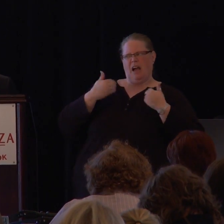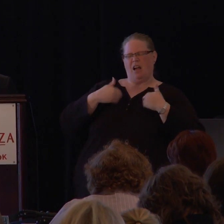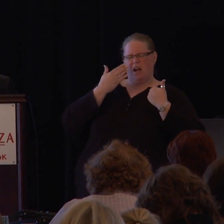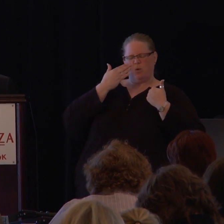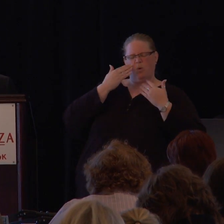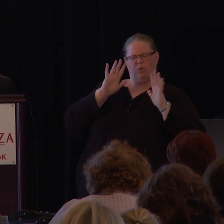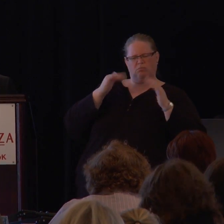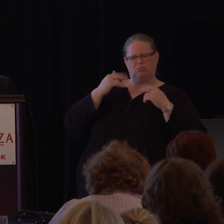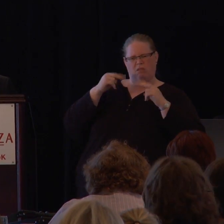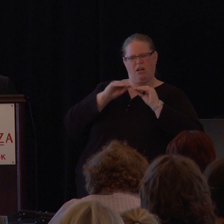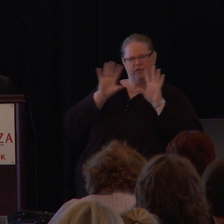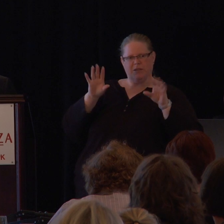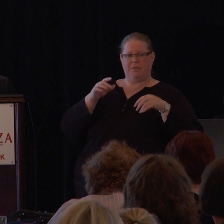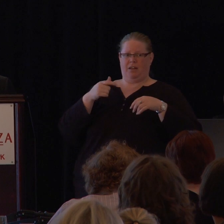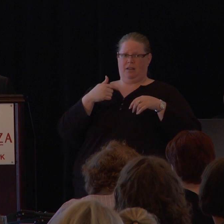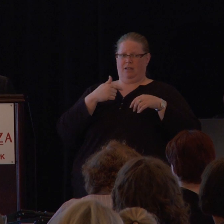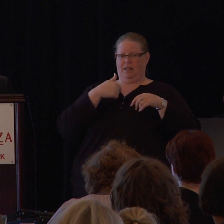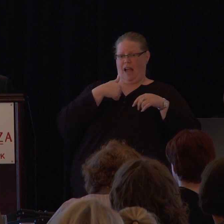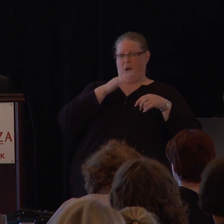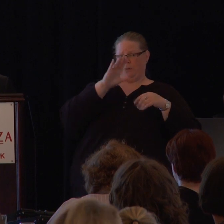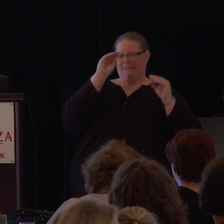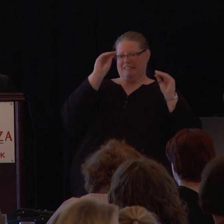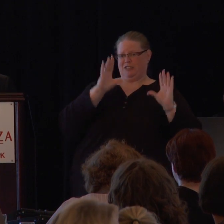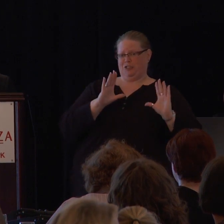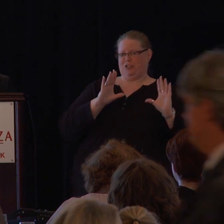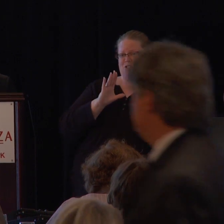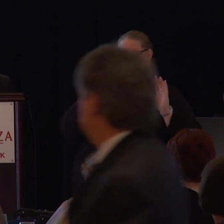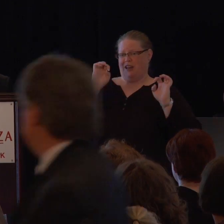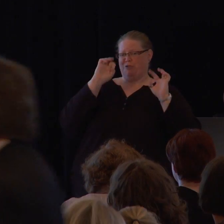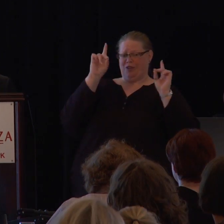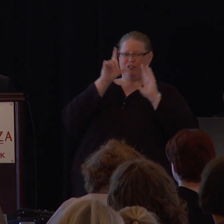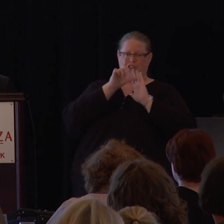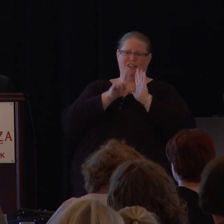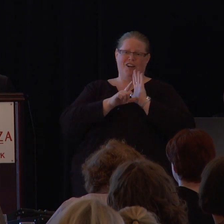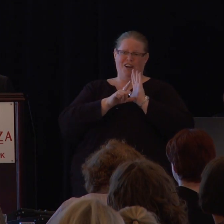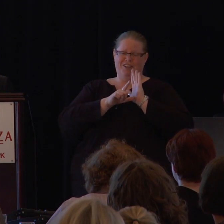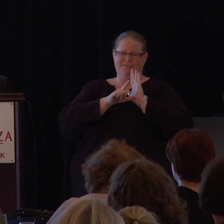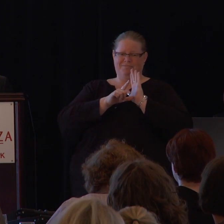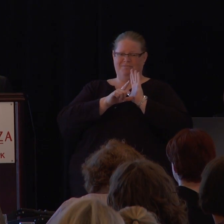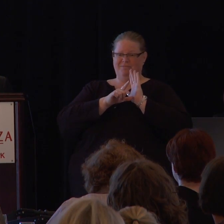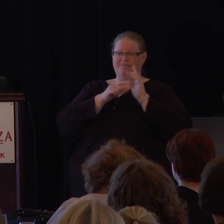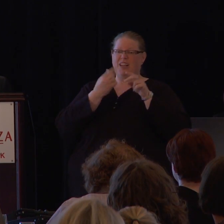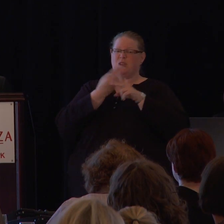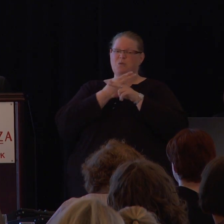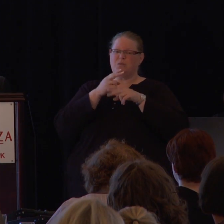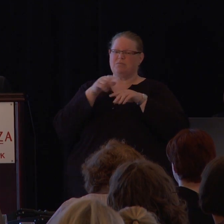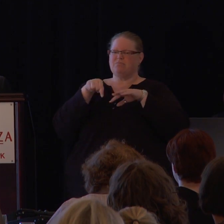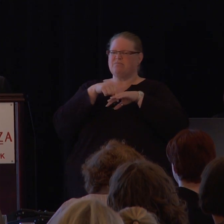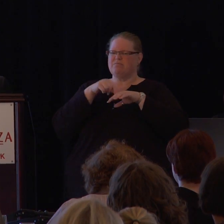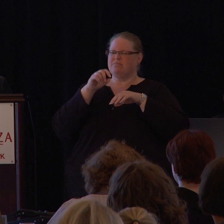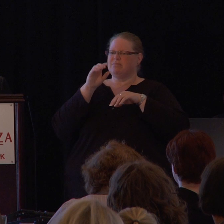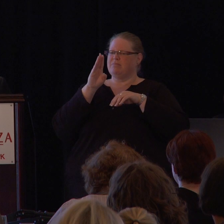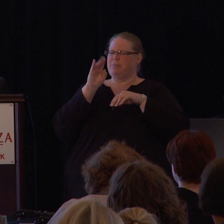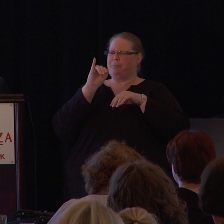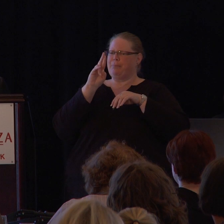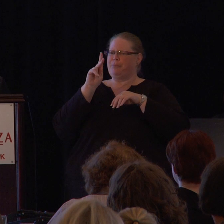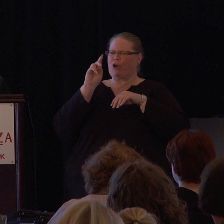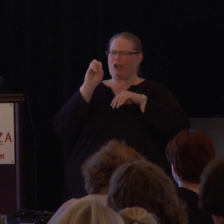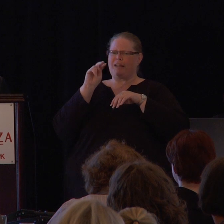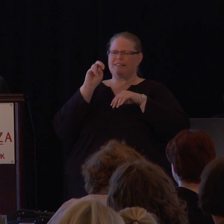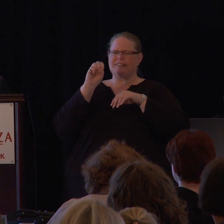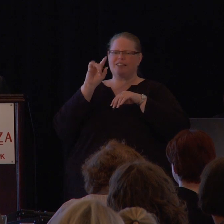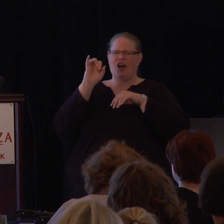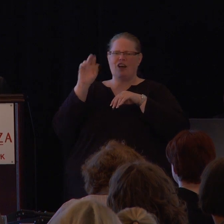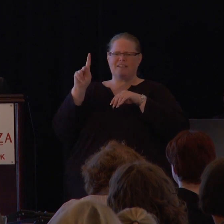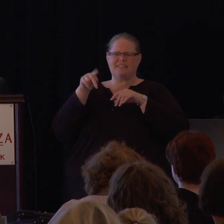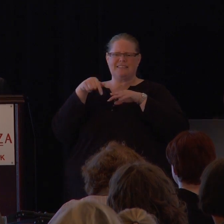taught Lawrence in education law, and did it wearing Birkenstocks relatively late into the fall.